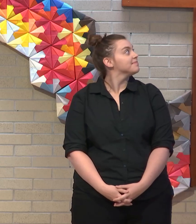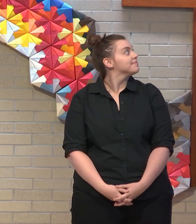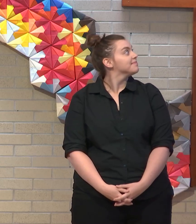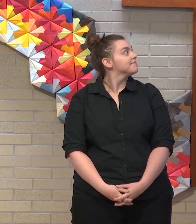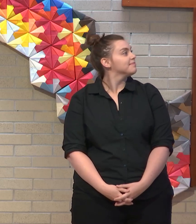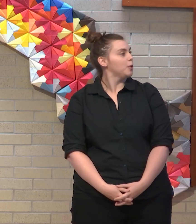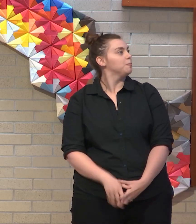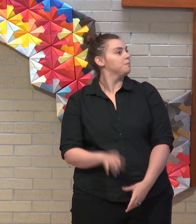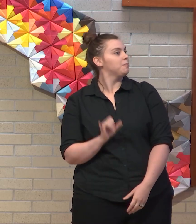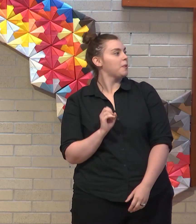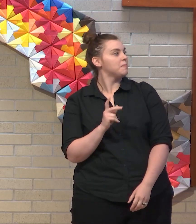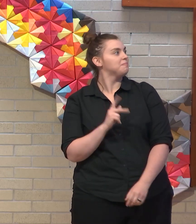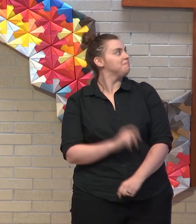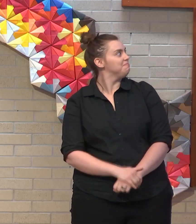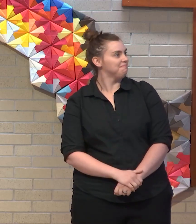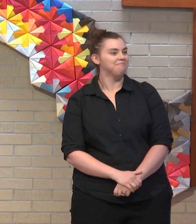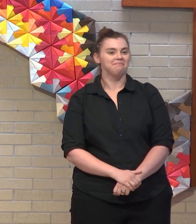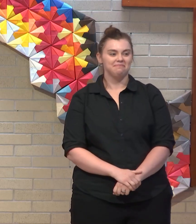Okay.